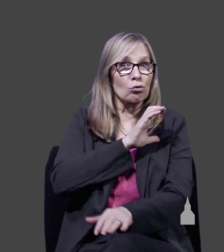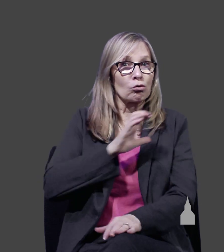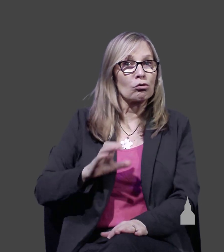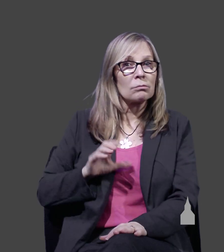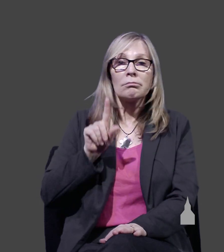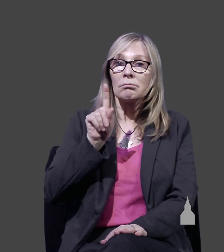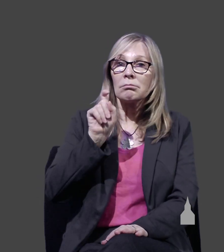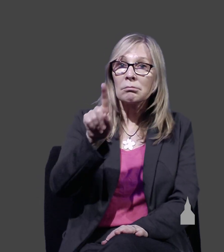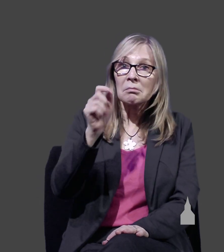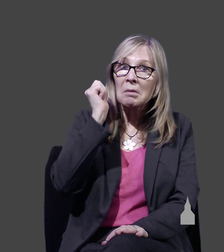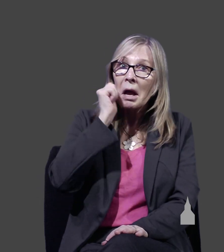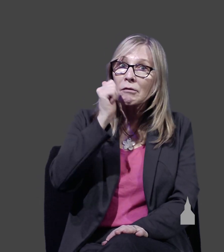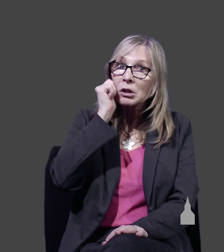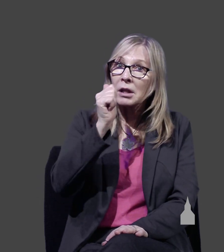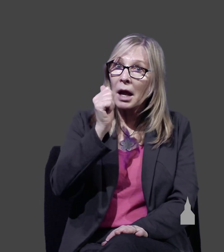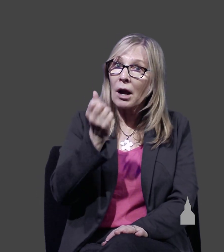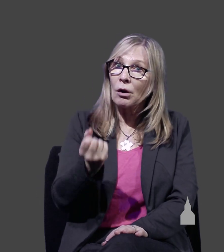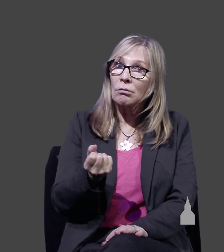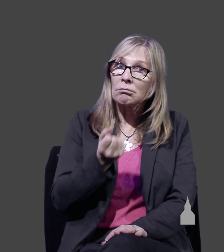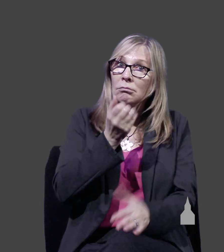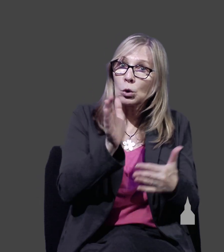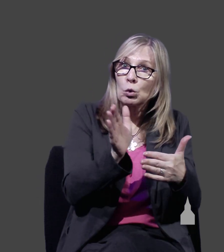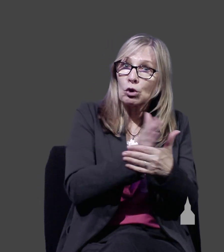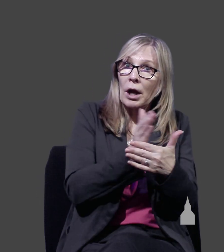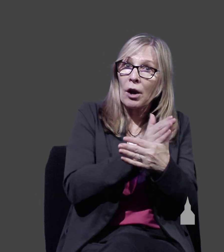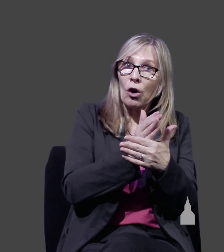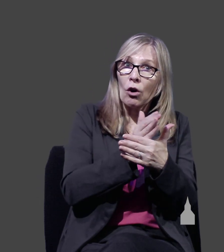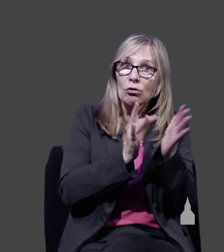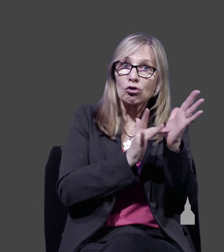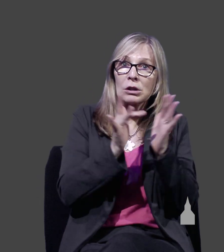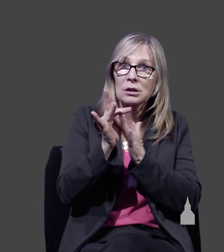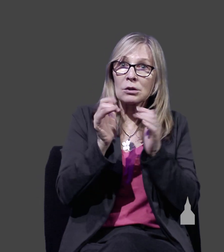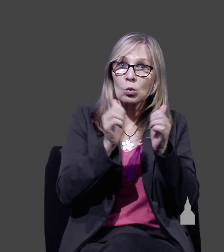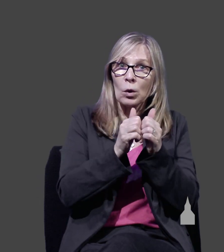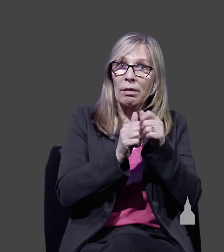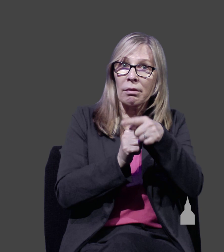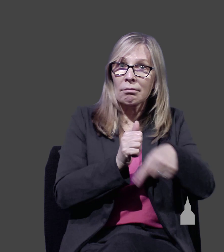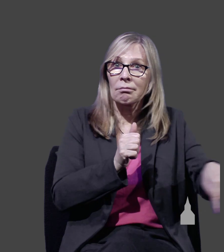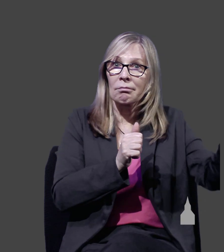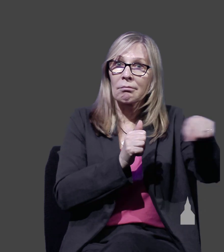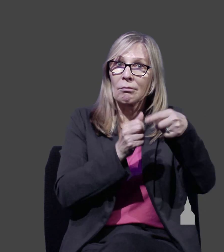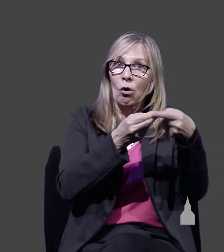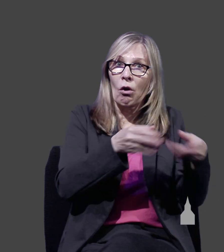and reality of the gospel with unbelievers, most Christians will say, no, I don't.